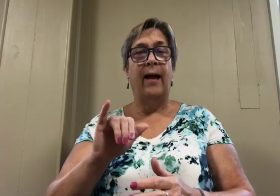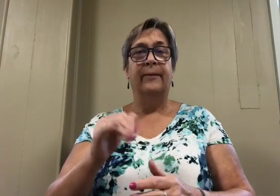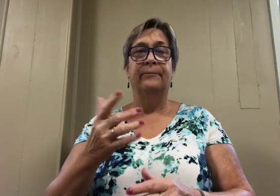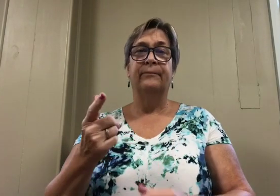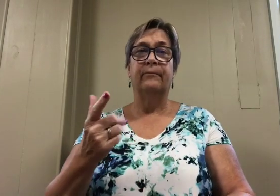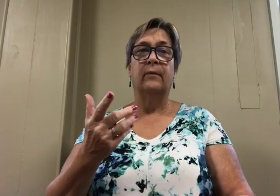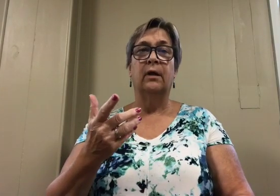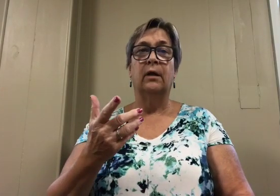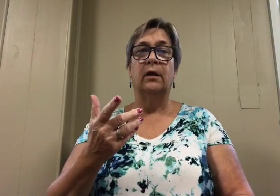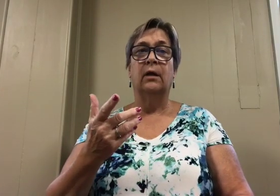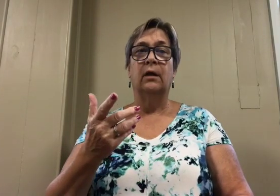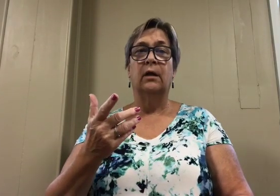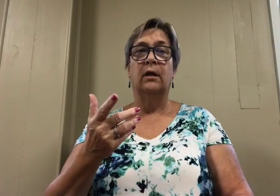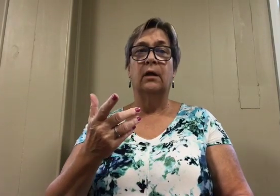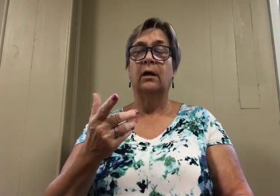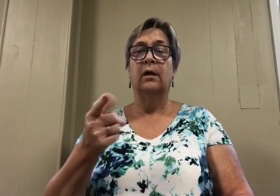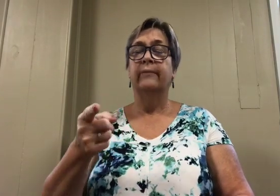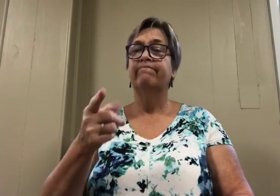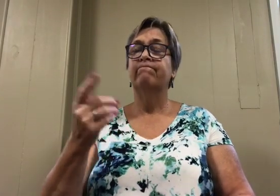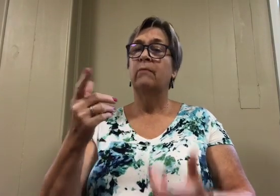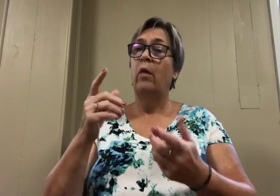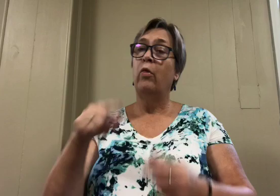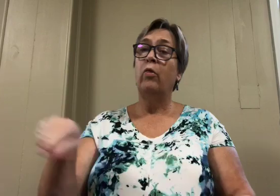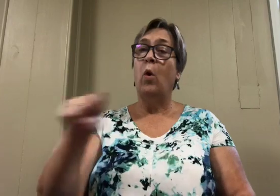It would be almost as though,